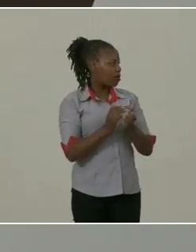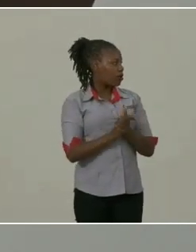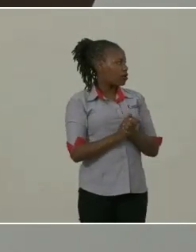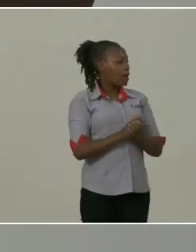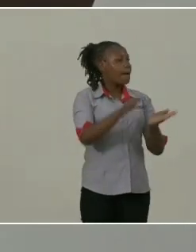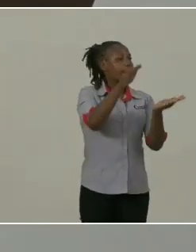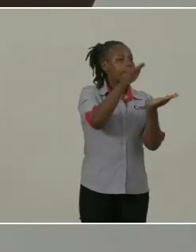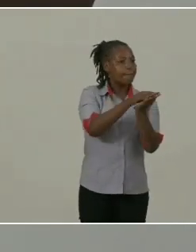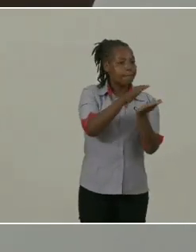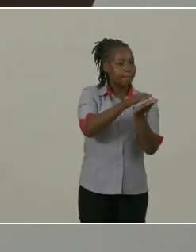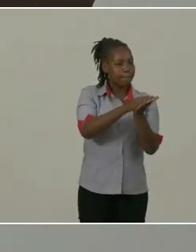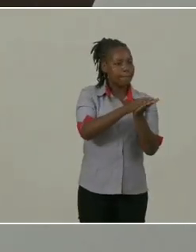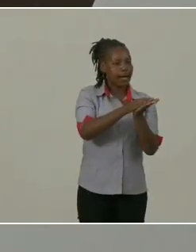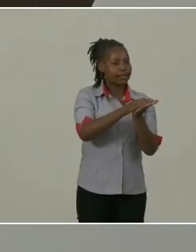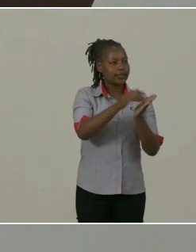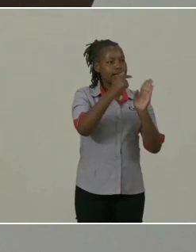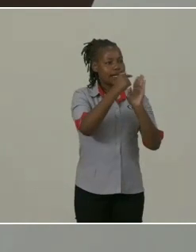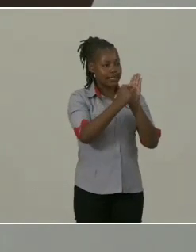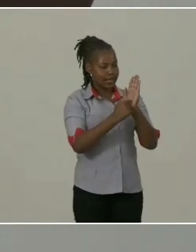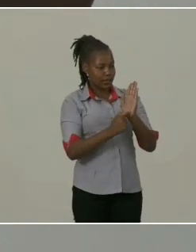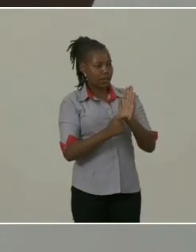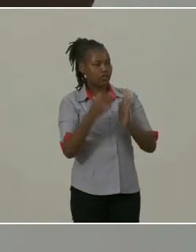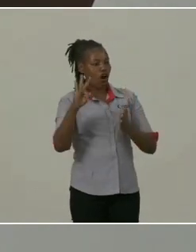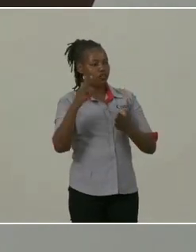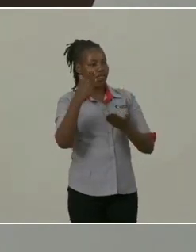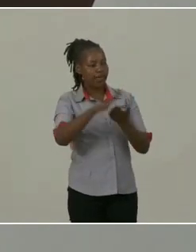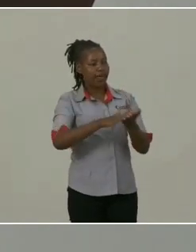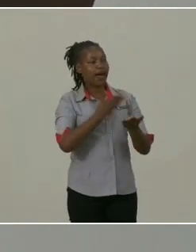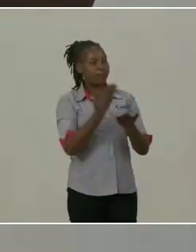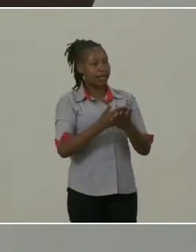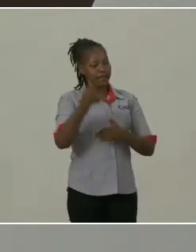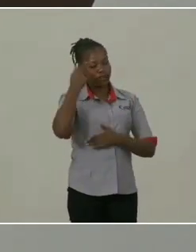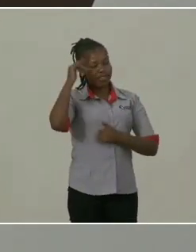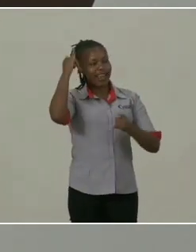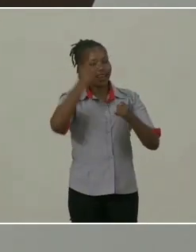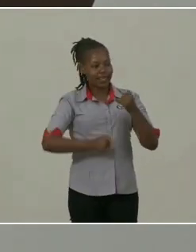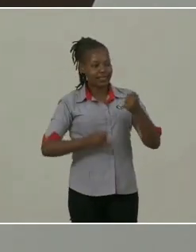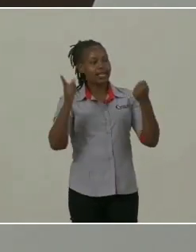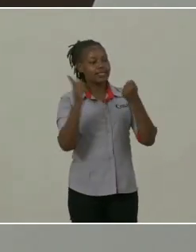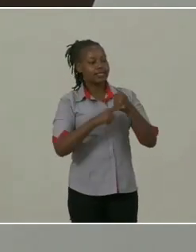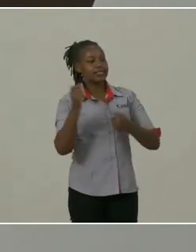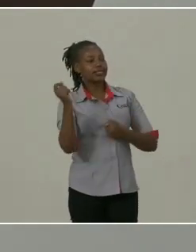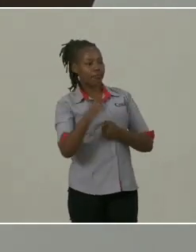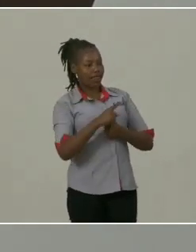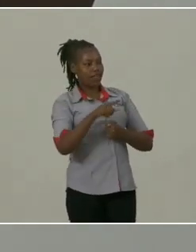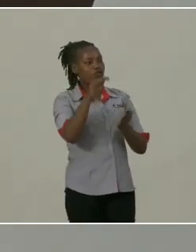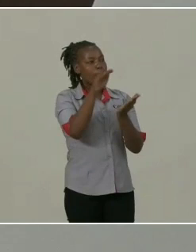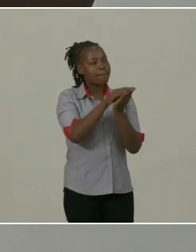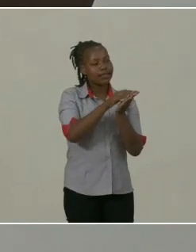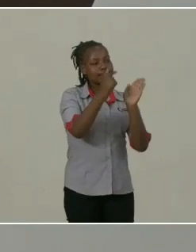bank statement of the applicant for 6 months or last 6 months,